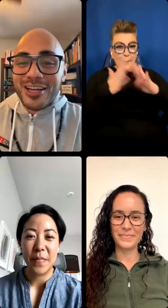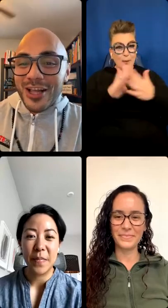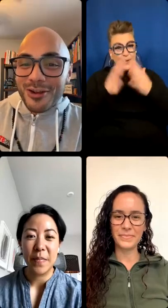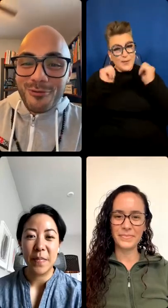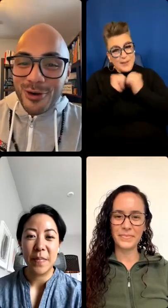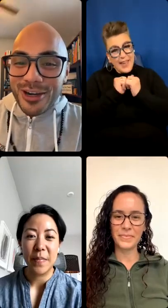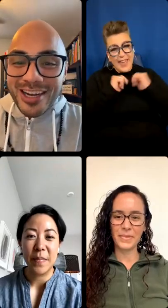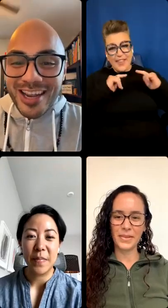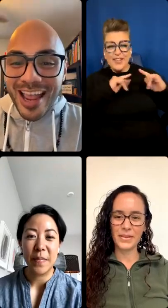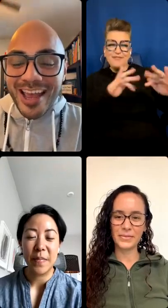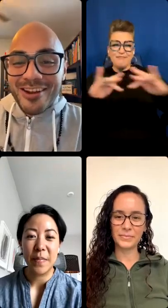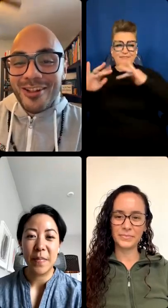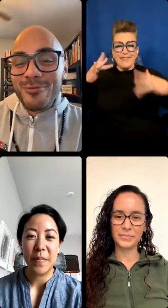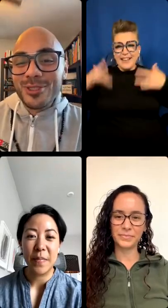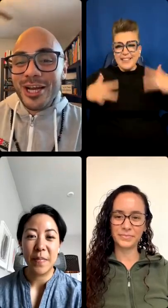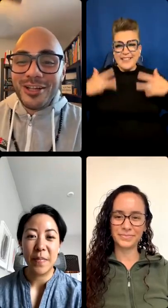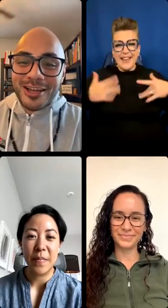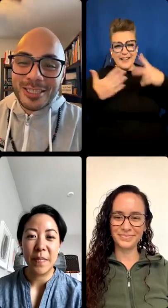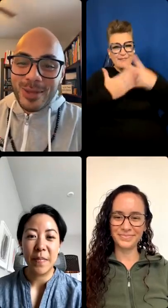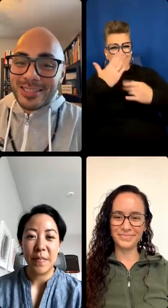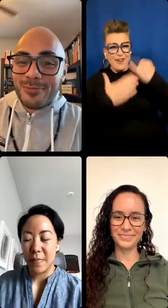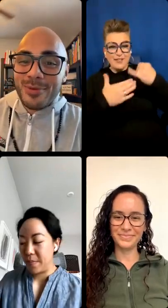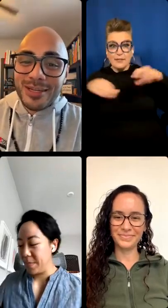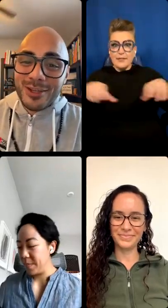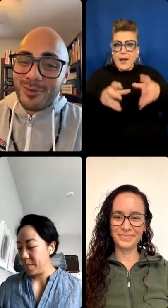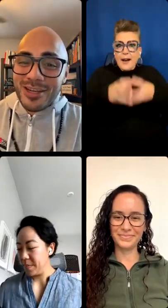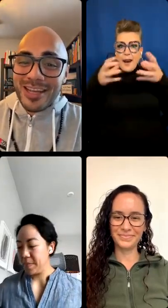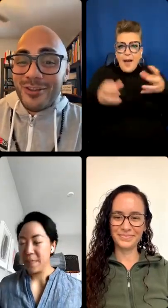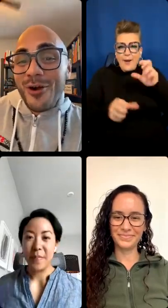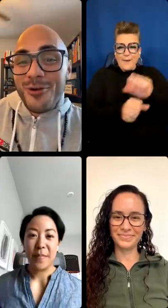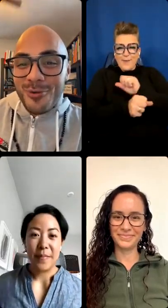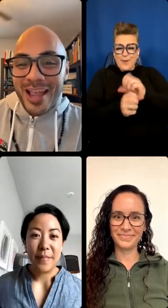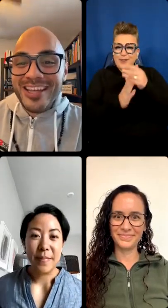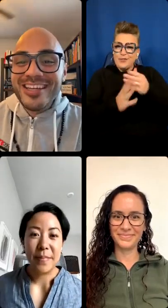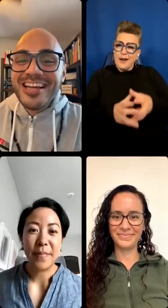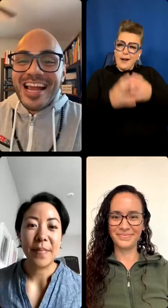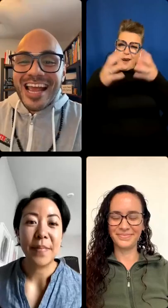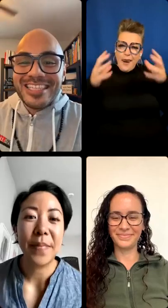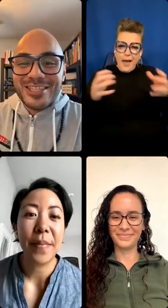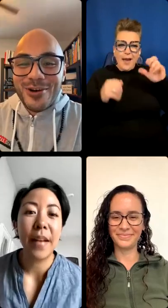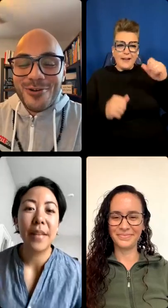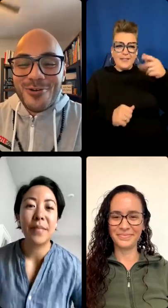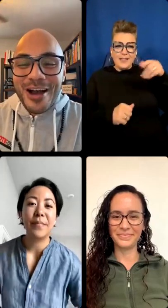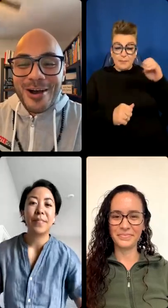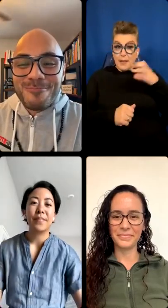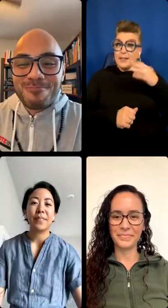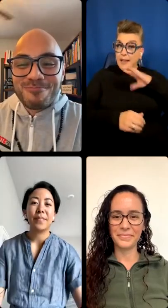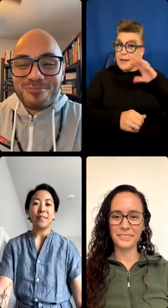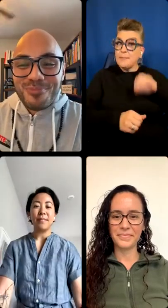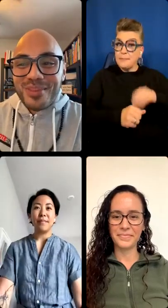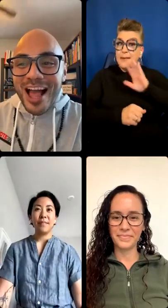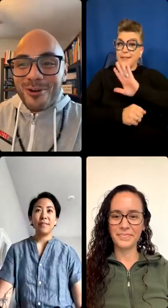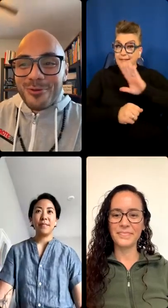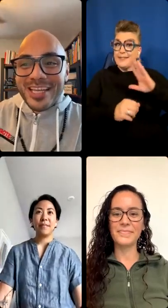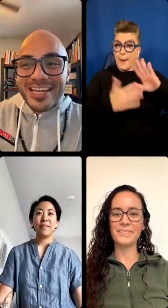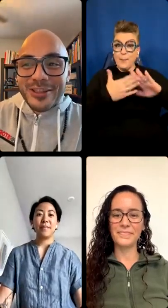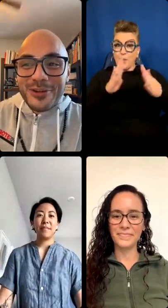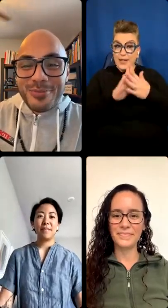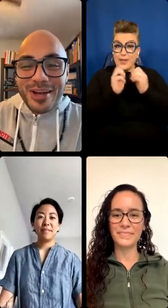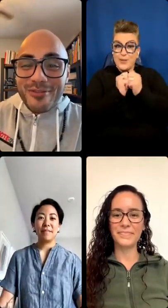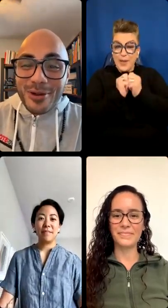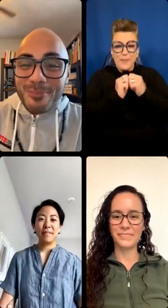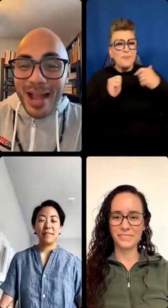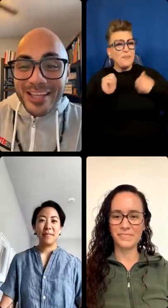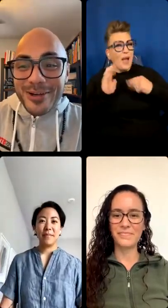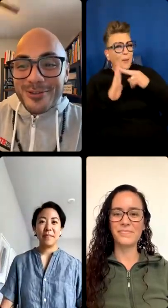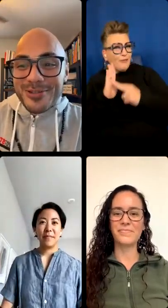have done a lot of work and shared a lot of space and been in community in their own right. And so I'll read a little